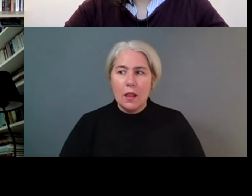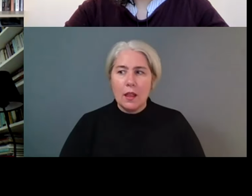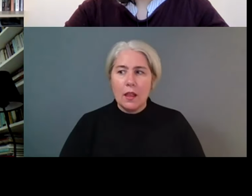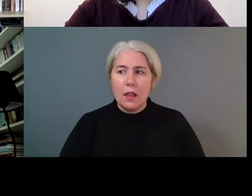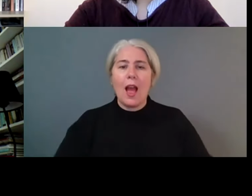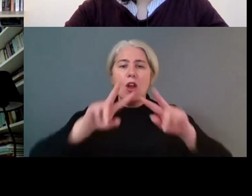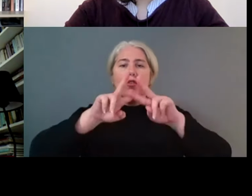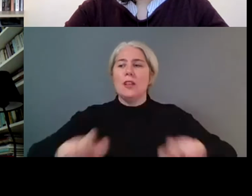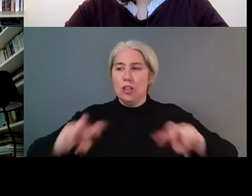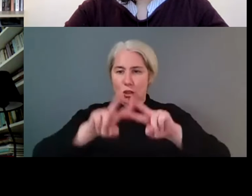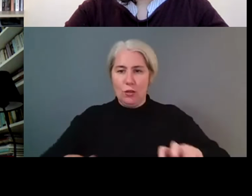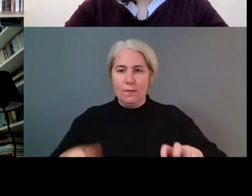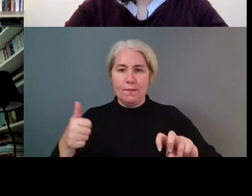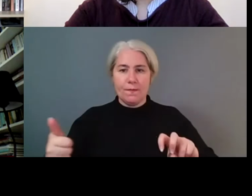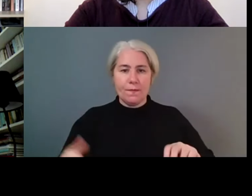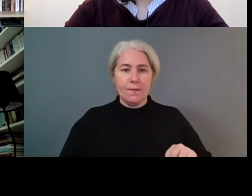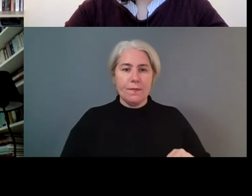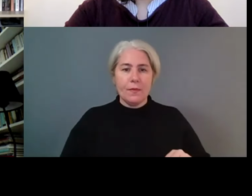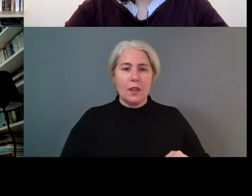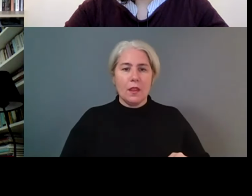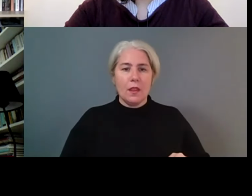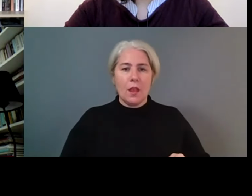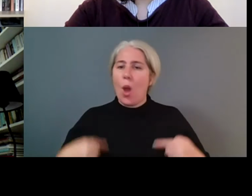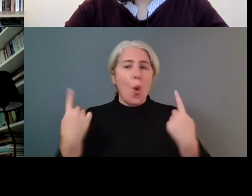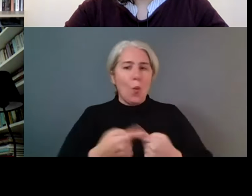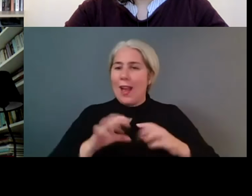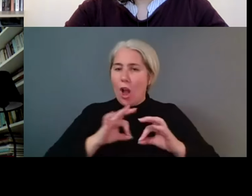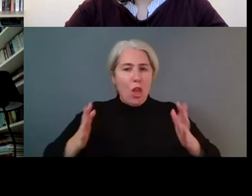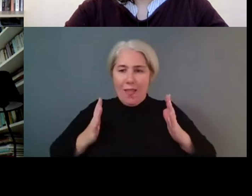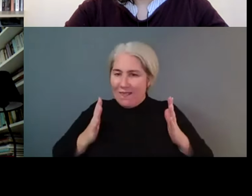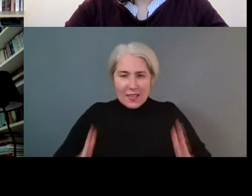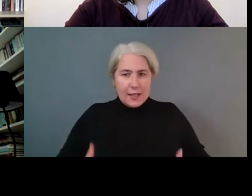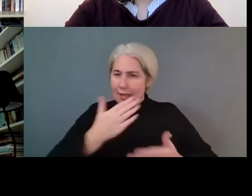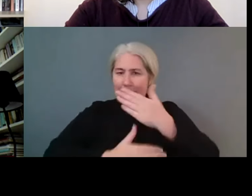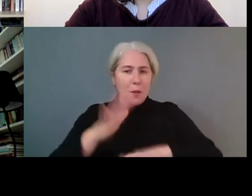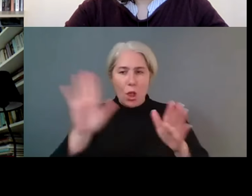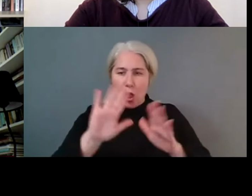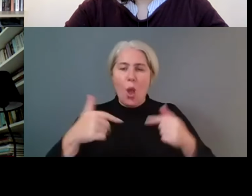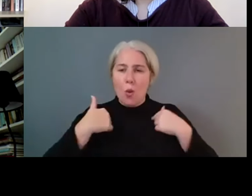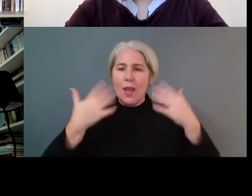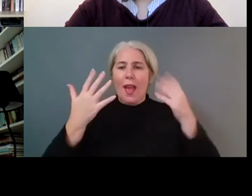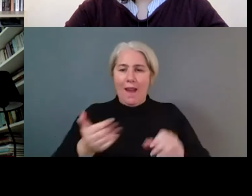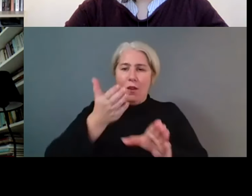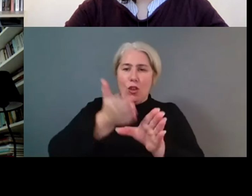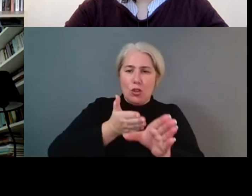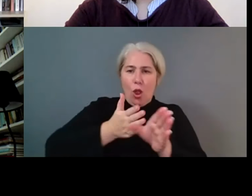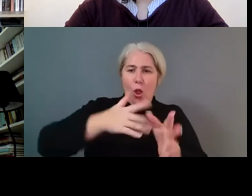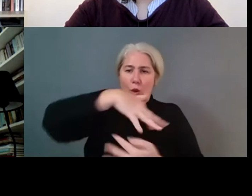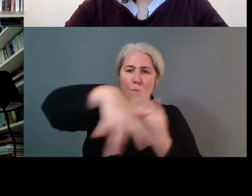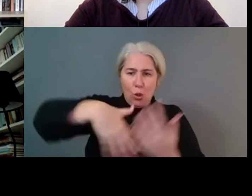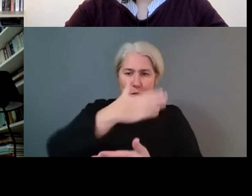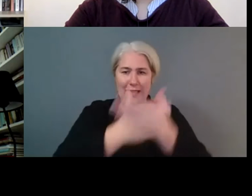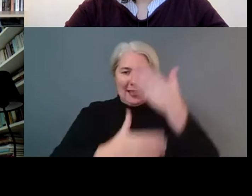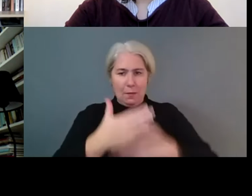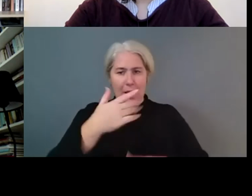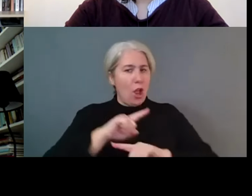Thank you. We are not physically challenged as such. We have psychosocial problems, psychosocial disabilities,